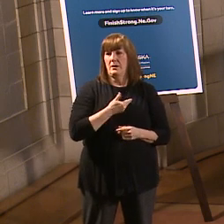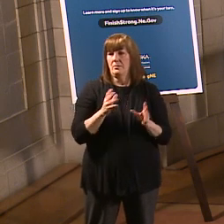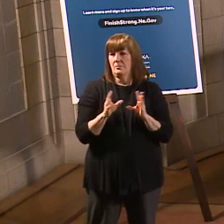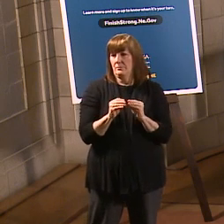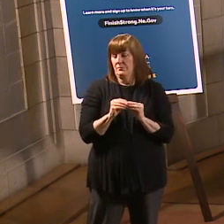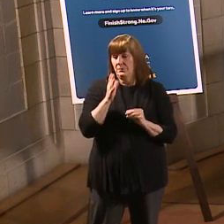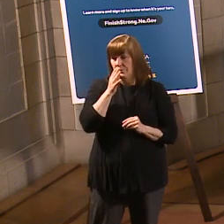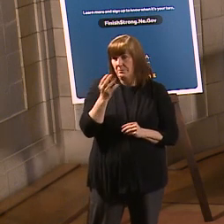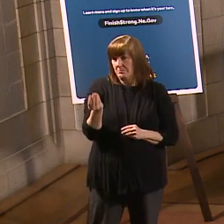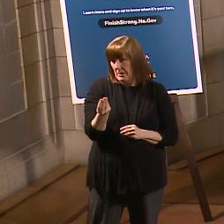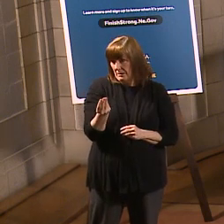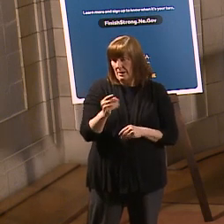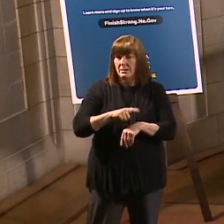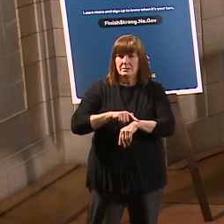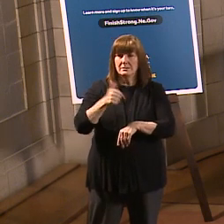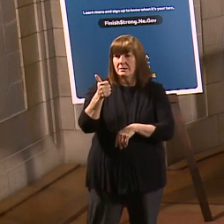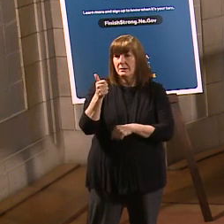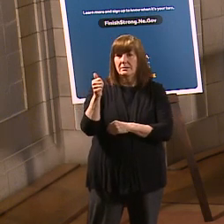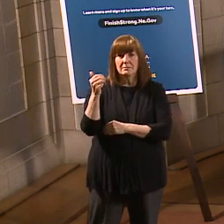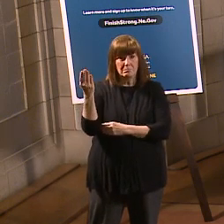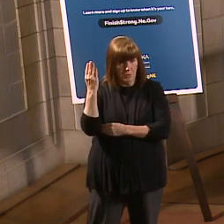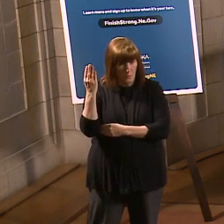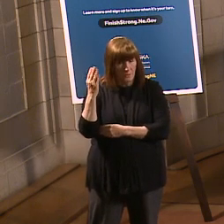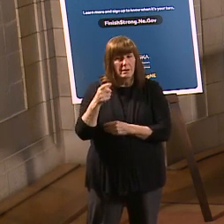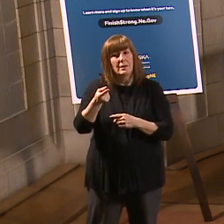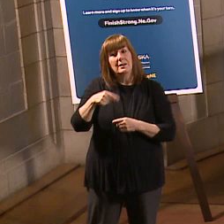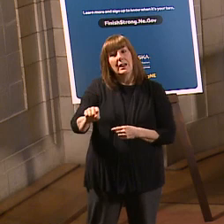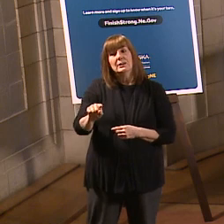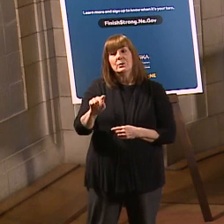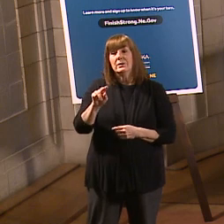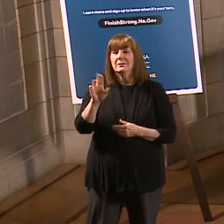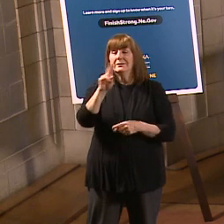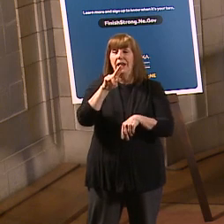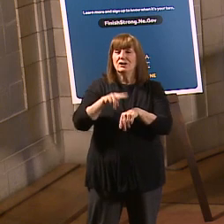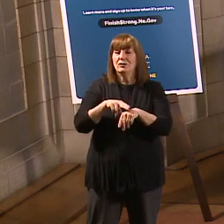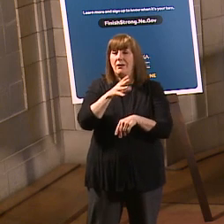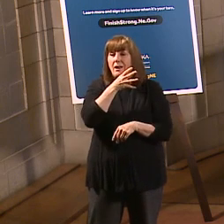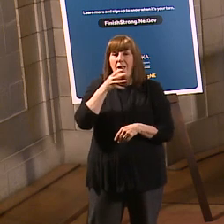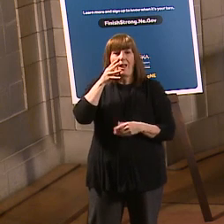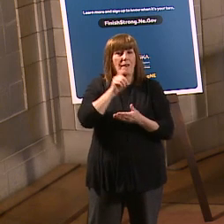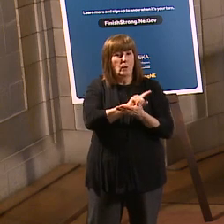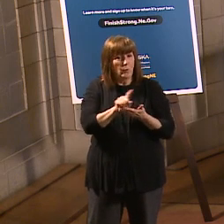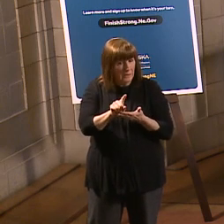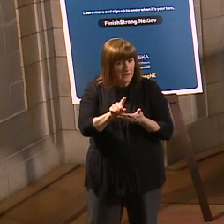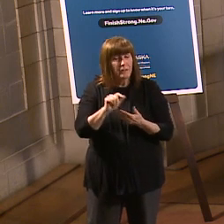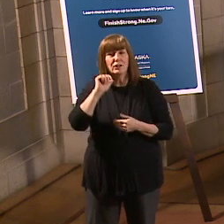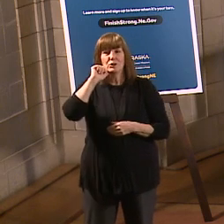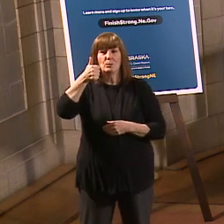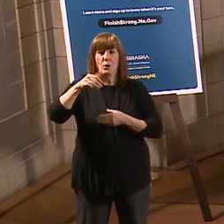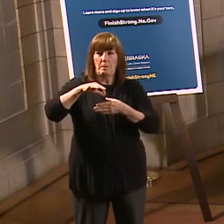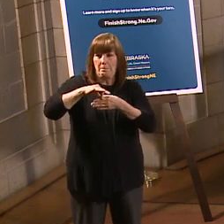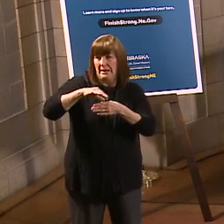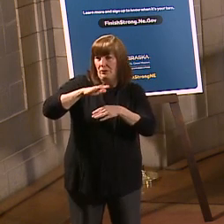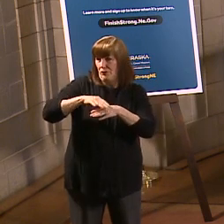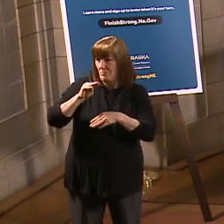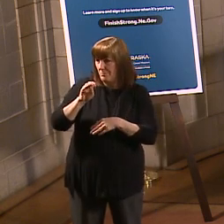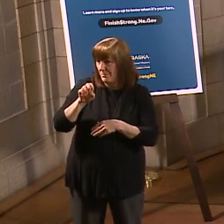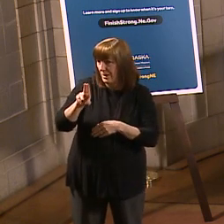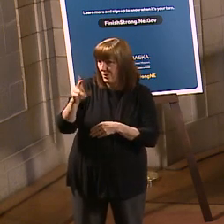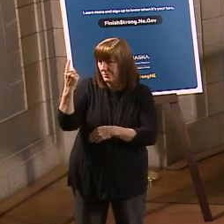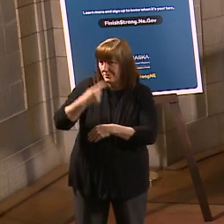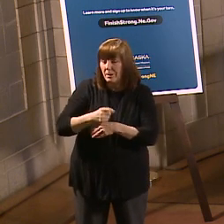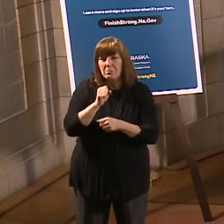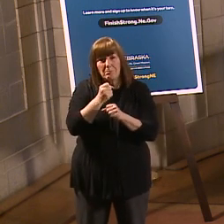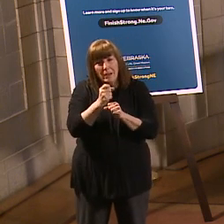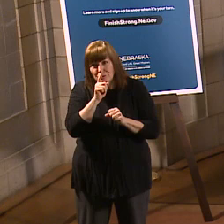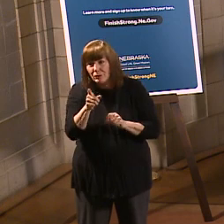briefing here 10 a.m. on Monday. Next week will be National Ag Week, so I want to highlight that. Tomorrow is Meat on the Menu Day, so don't forget about that. Make sure you